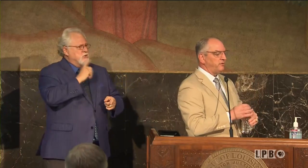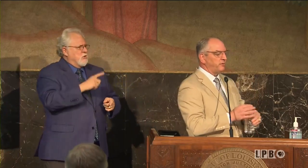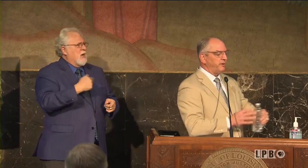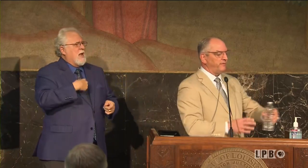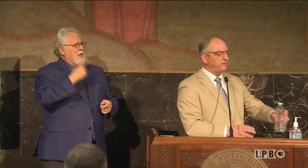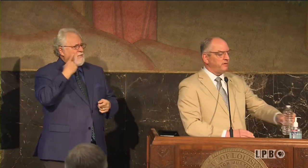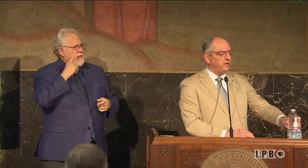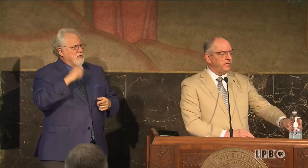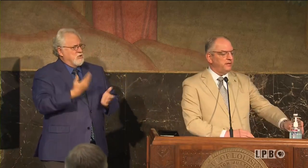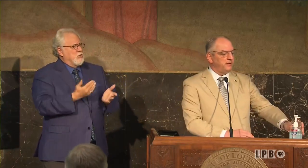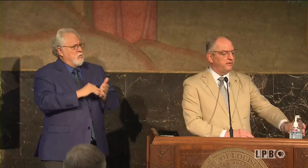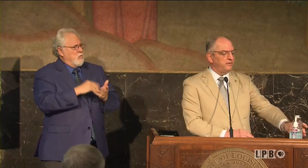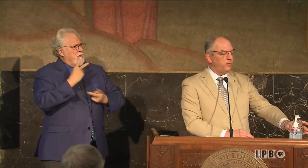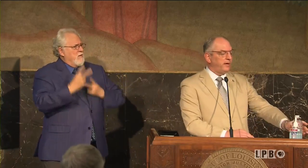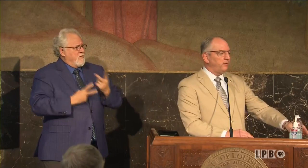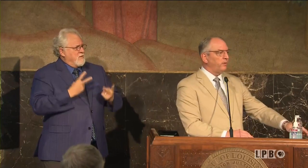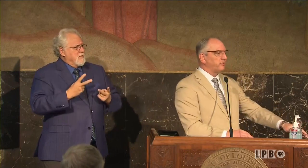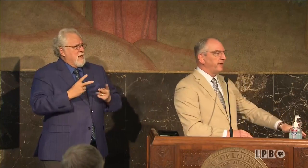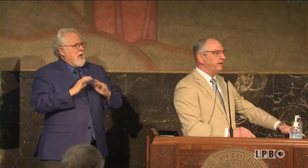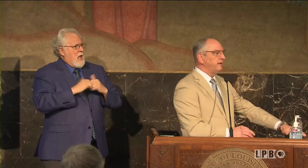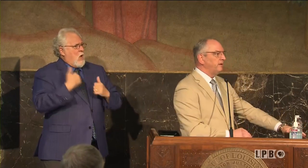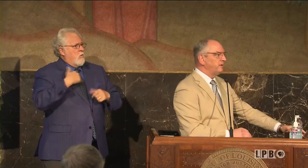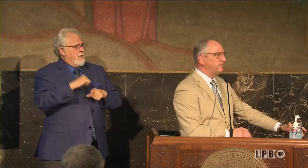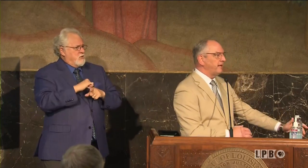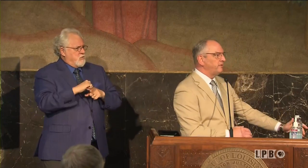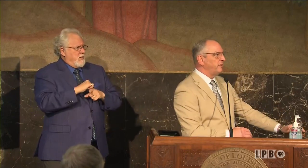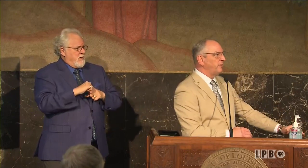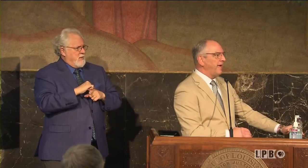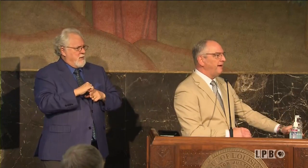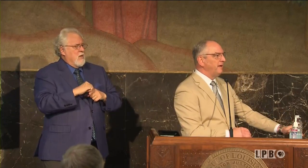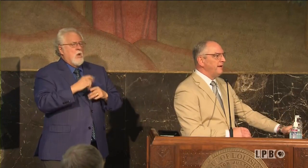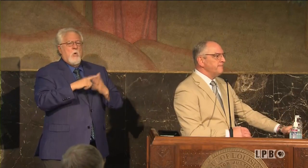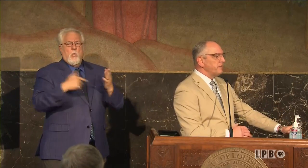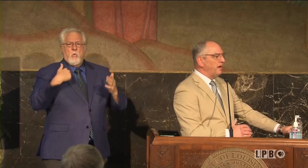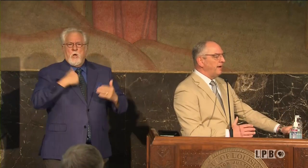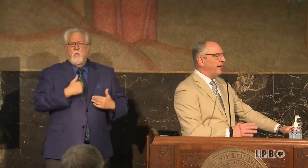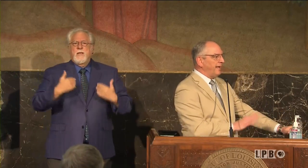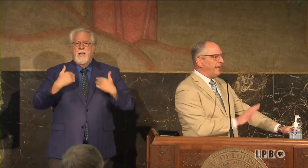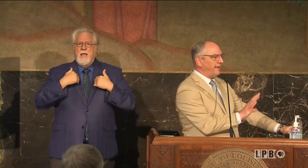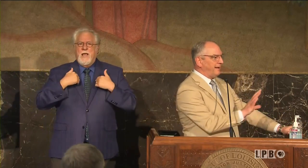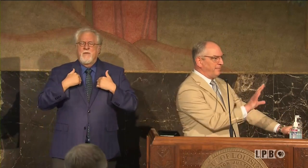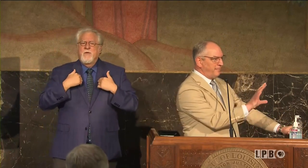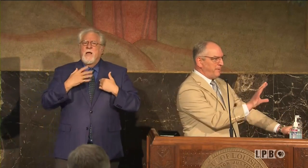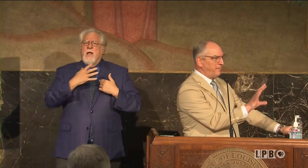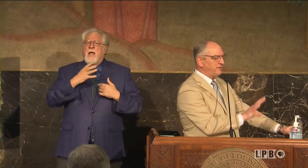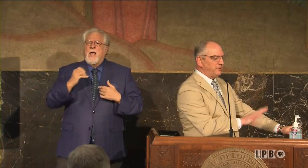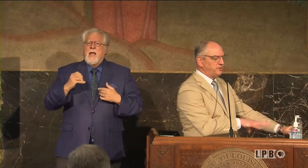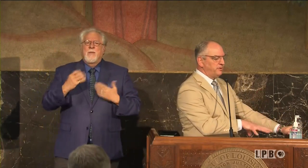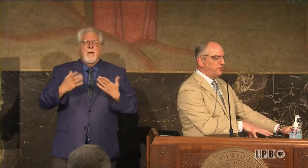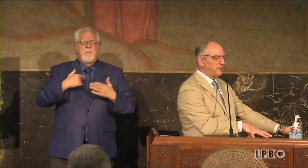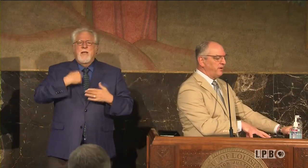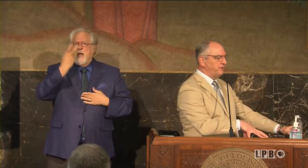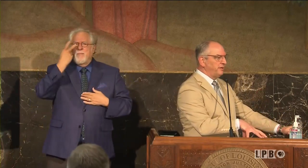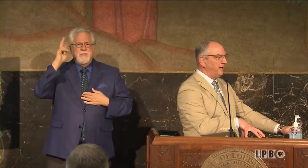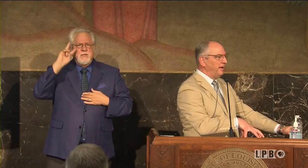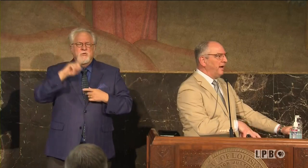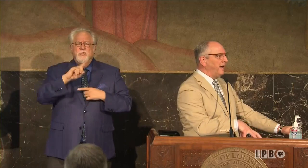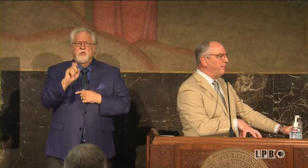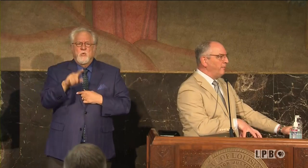think you should revisit the way that we train on the standards that we have. Maybe I misunderstood your